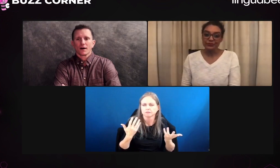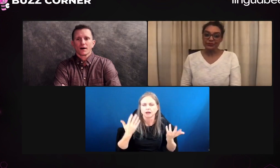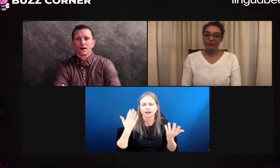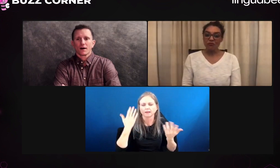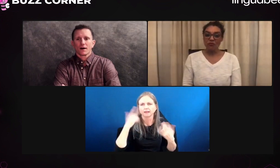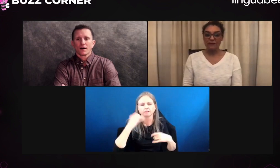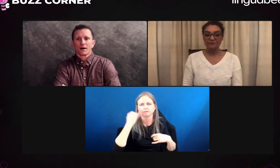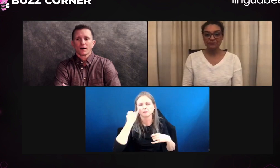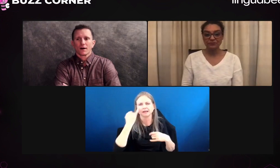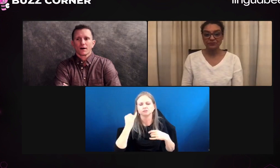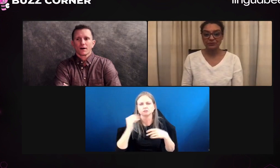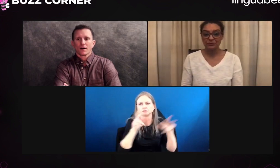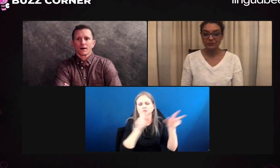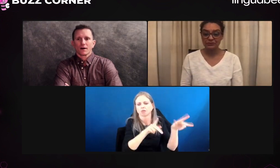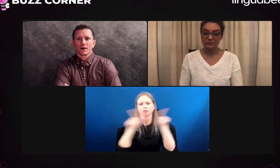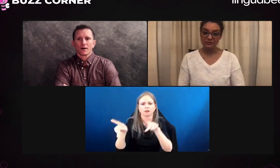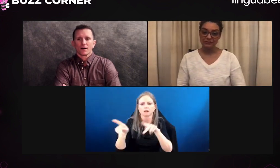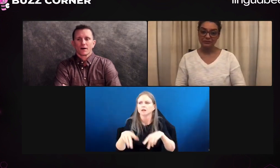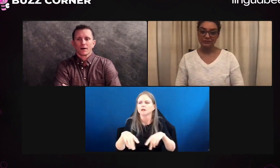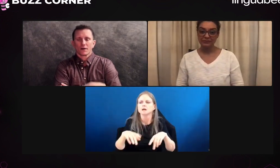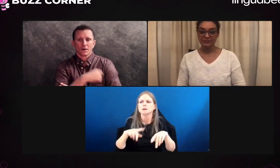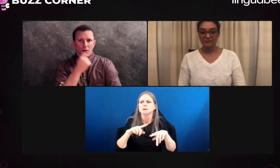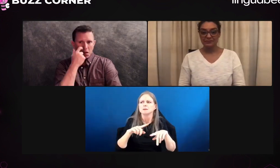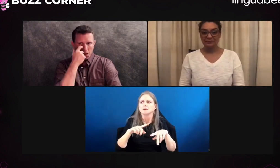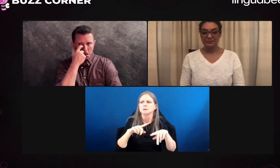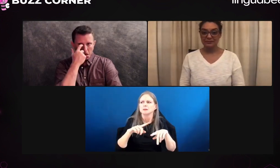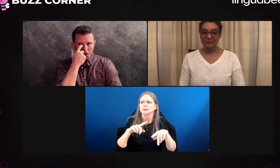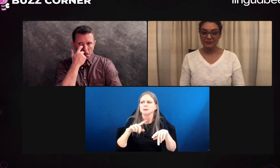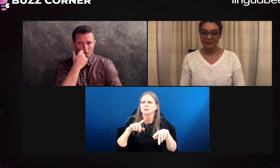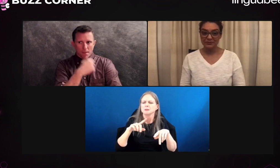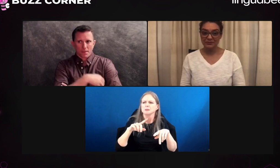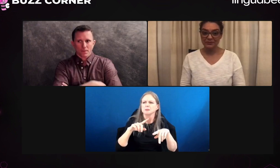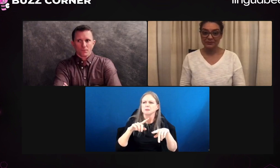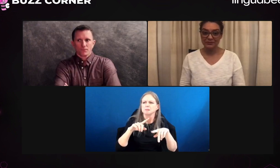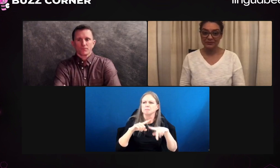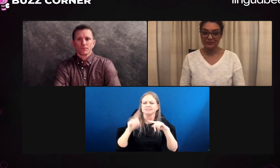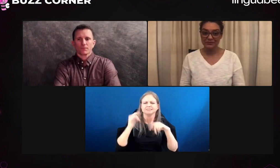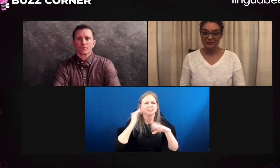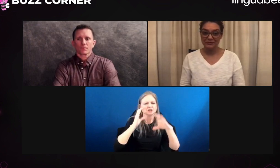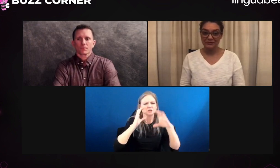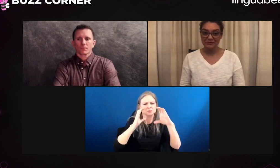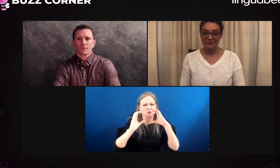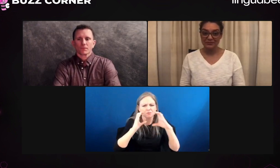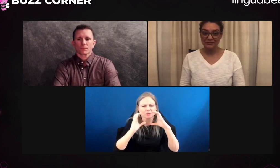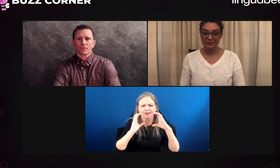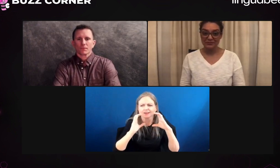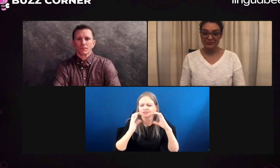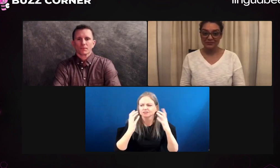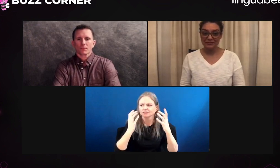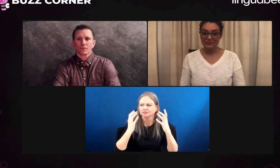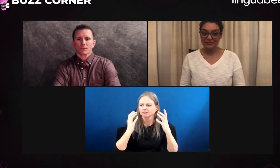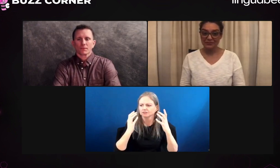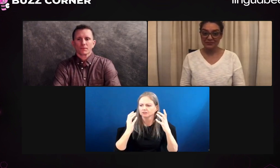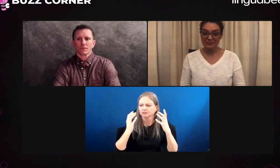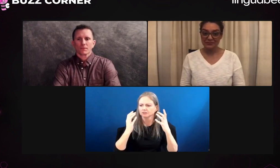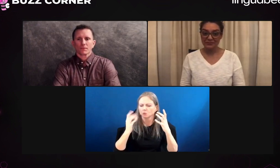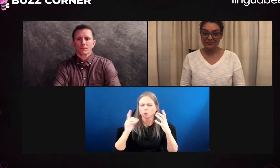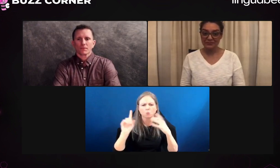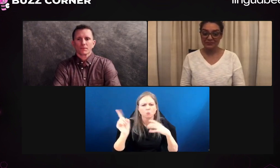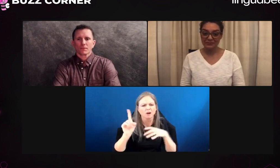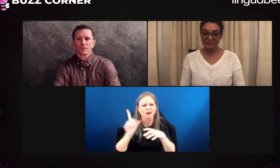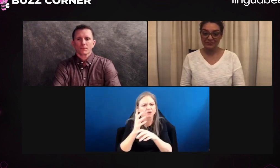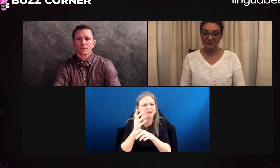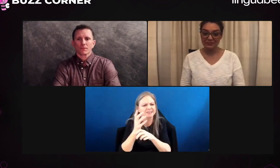And so I'm just trying to think of an example here. I'm having a difficult time just thinking of an example on the fly. But if you're looking